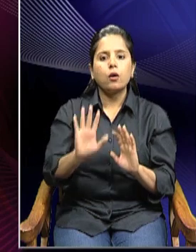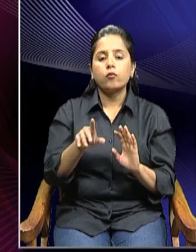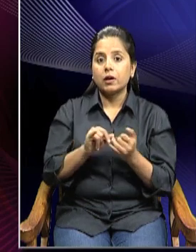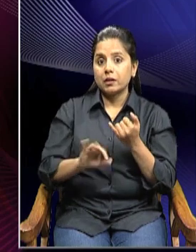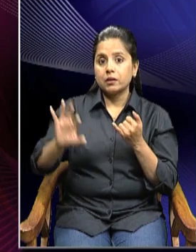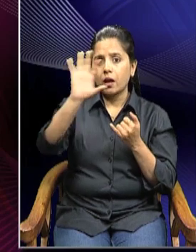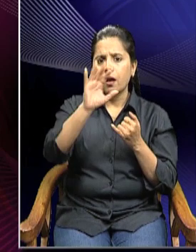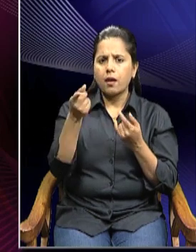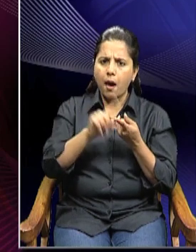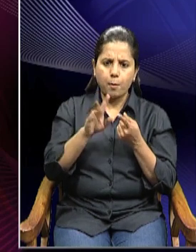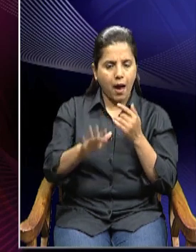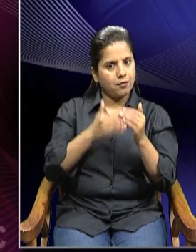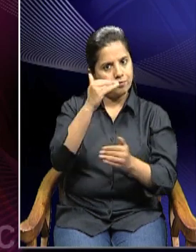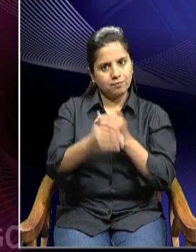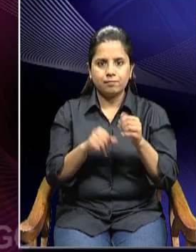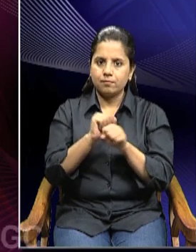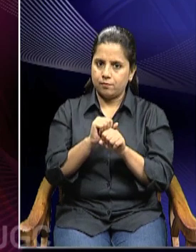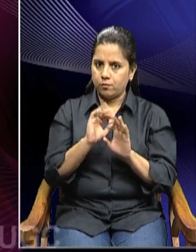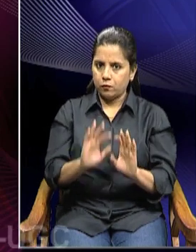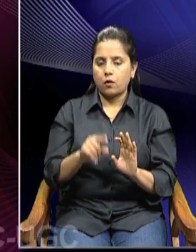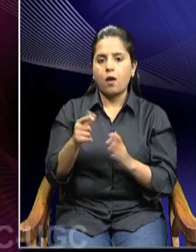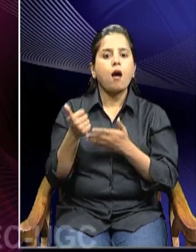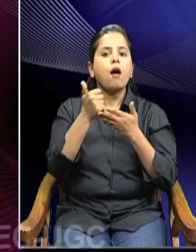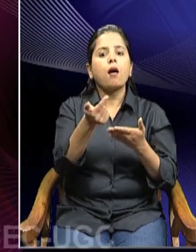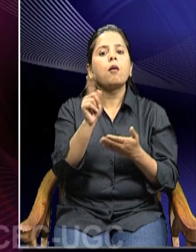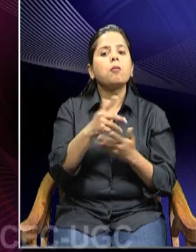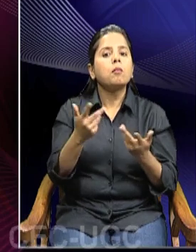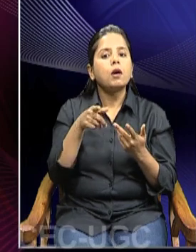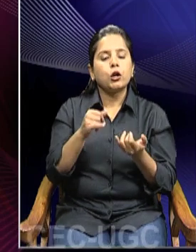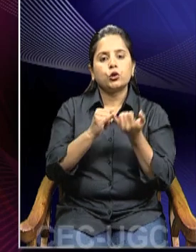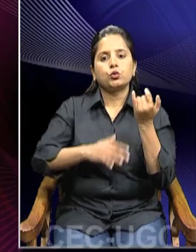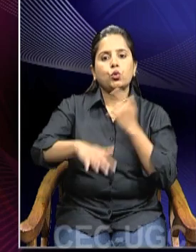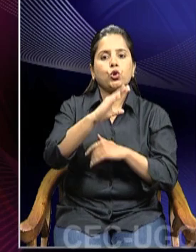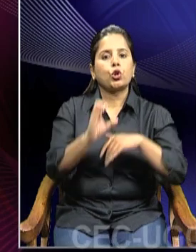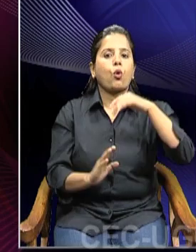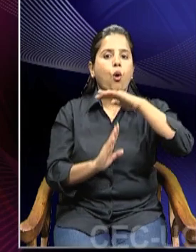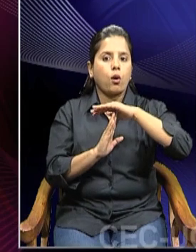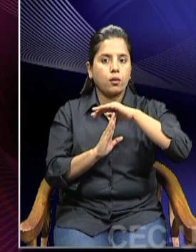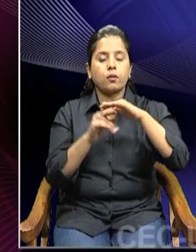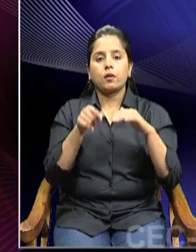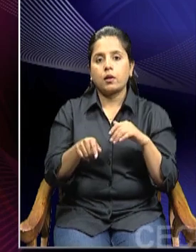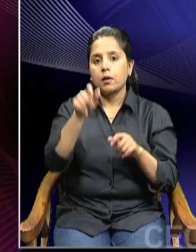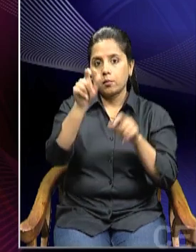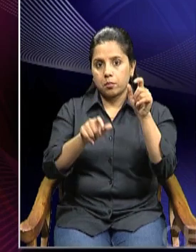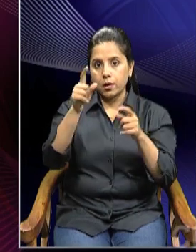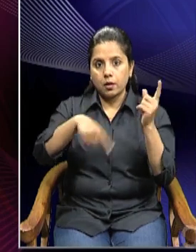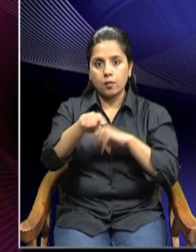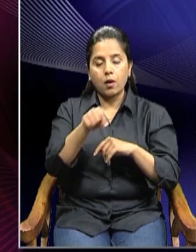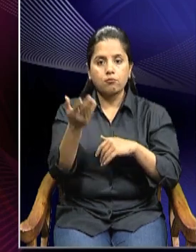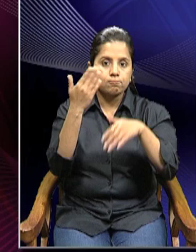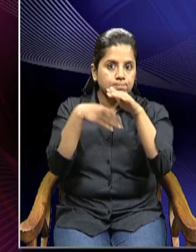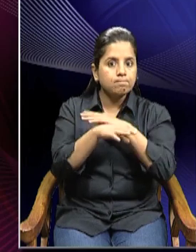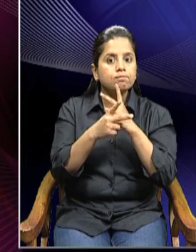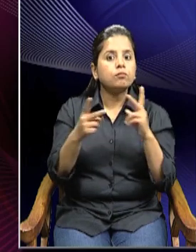states come into existence with the help of a social contract that individuals enter